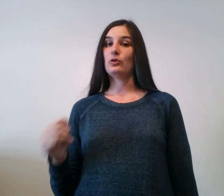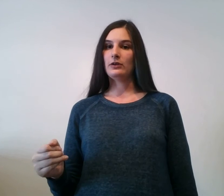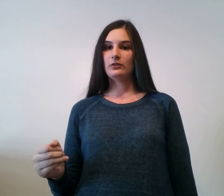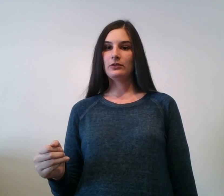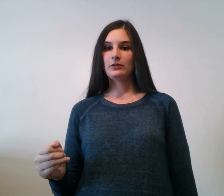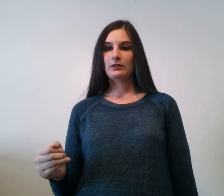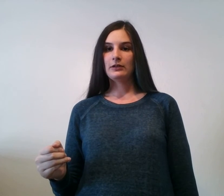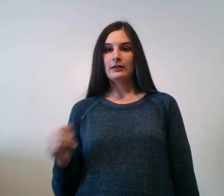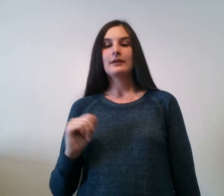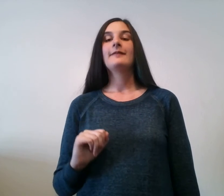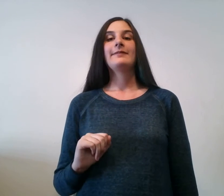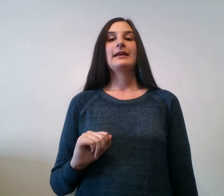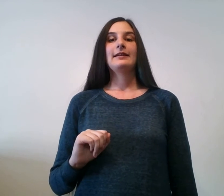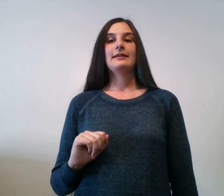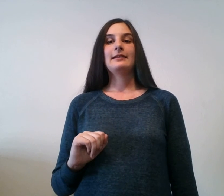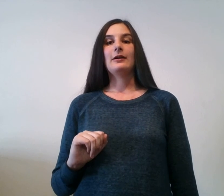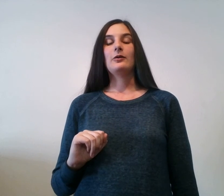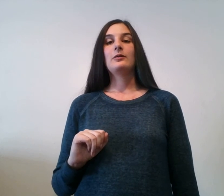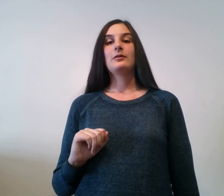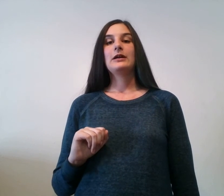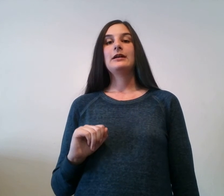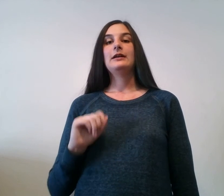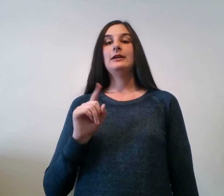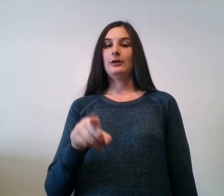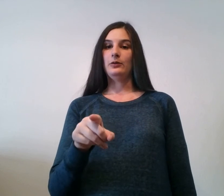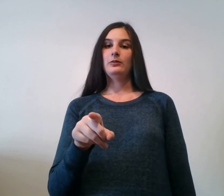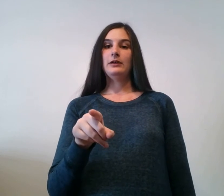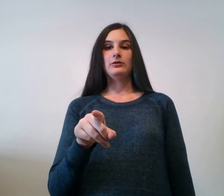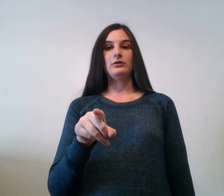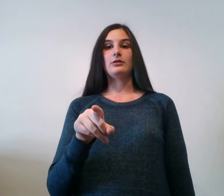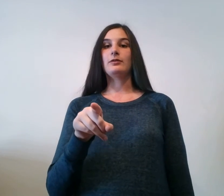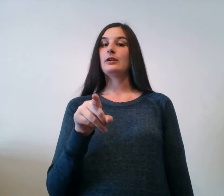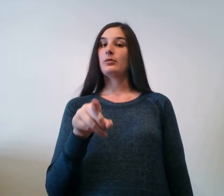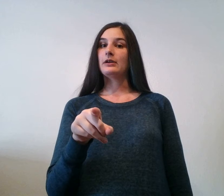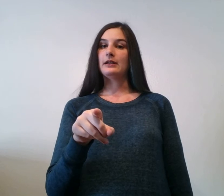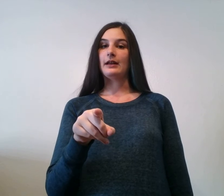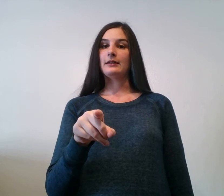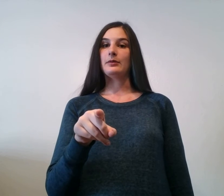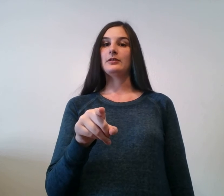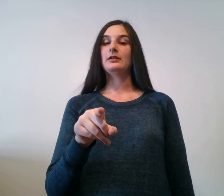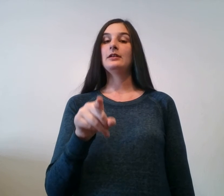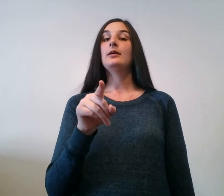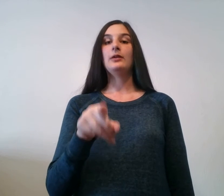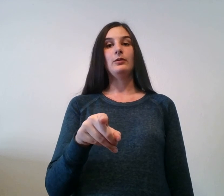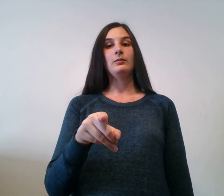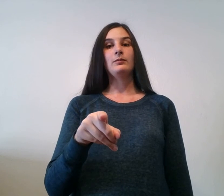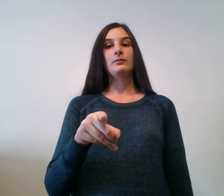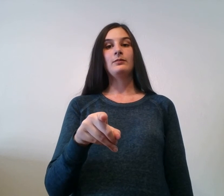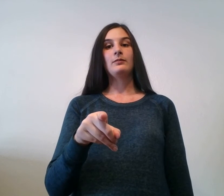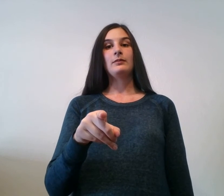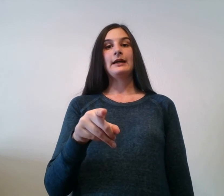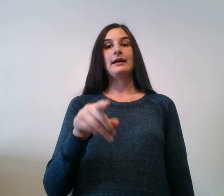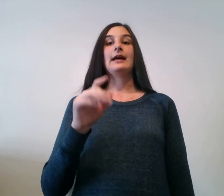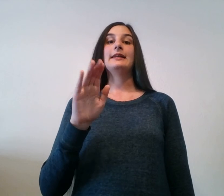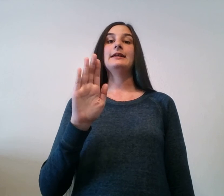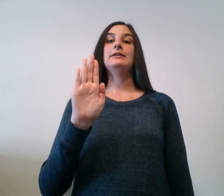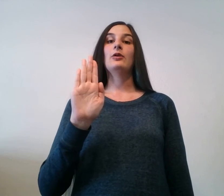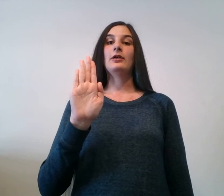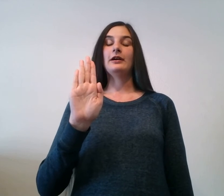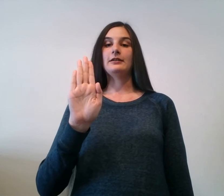yours. So, you is just a finger pointed at the person, you. And then your is a